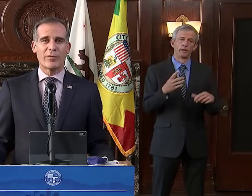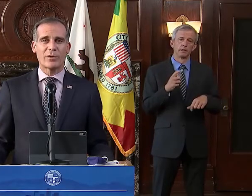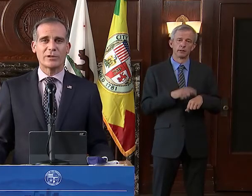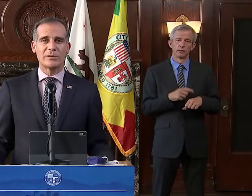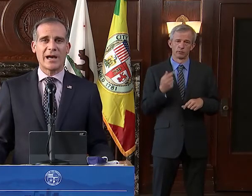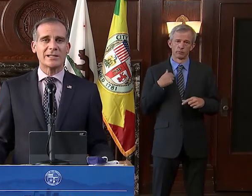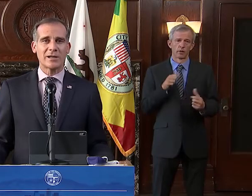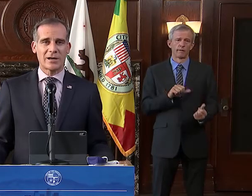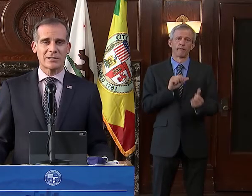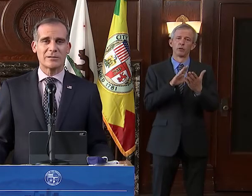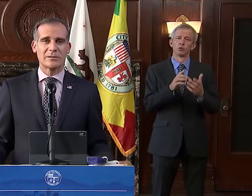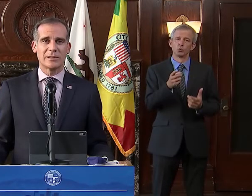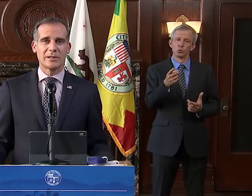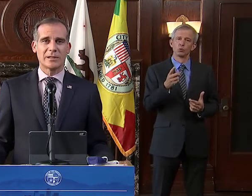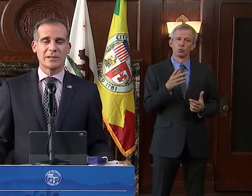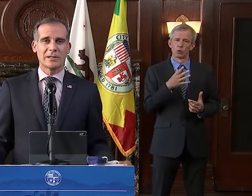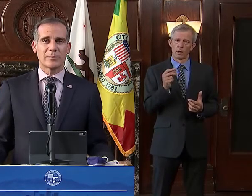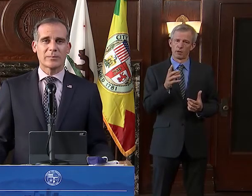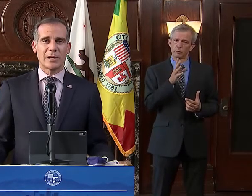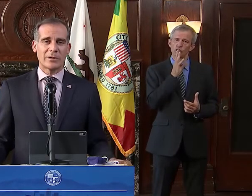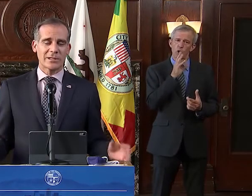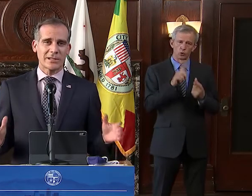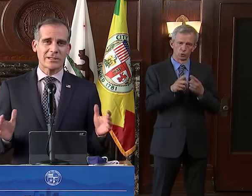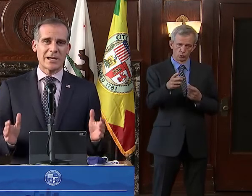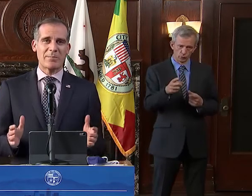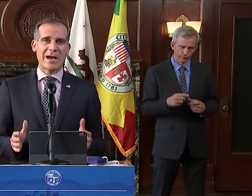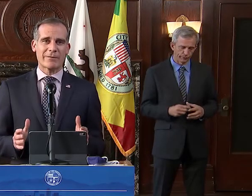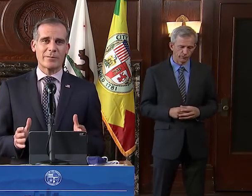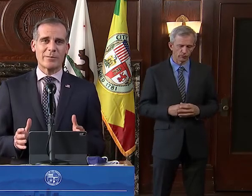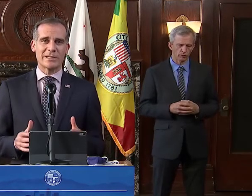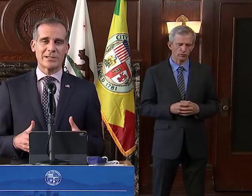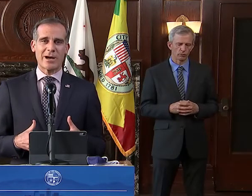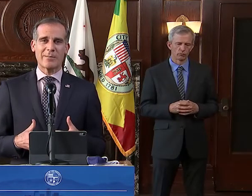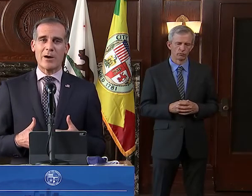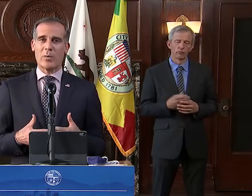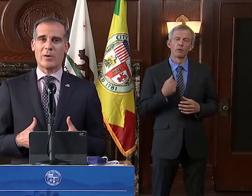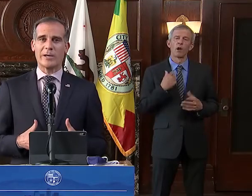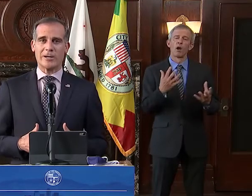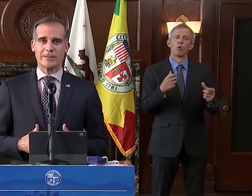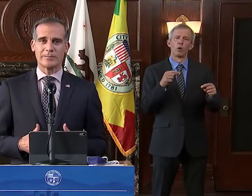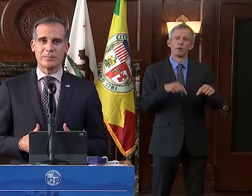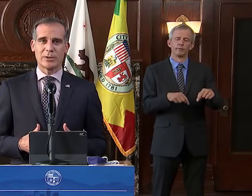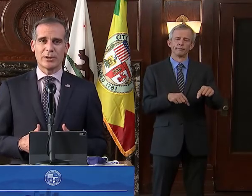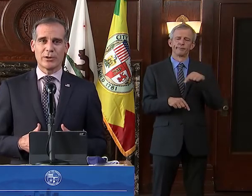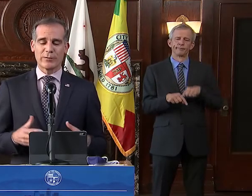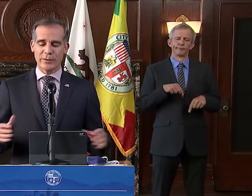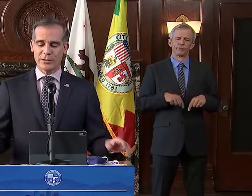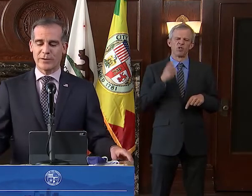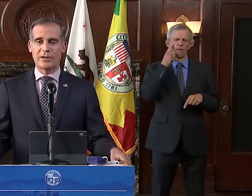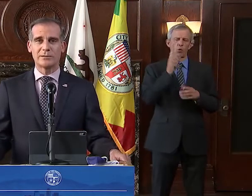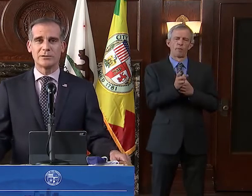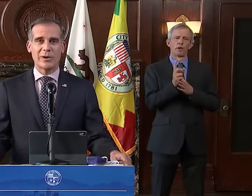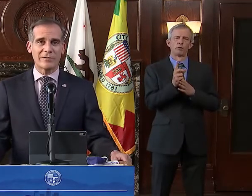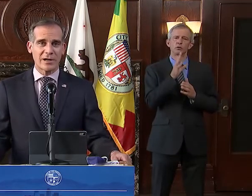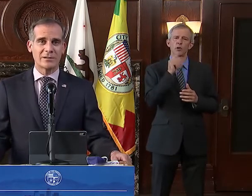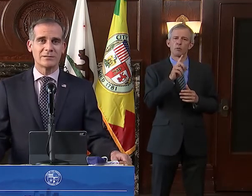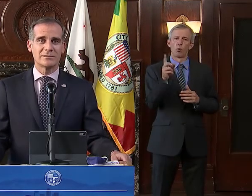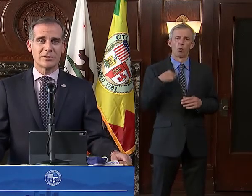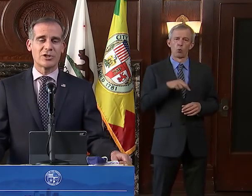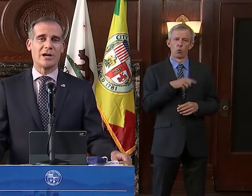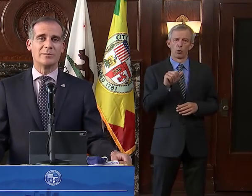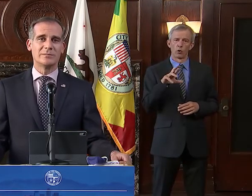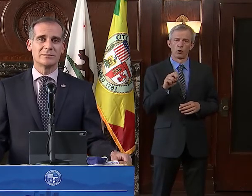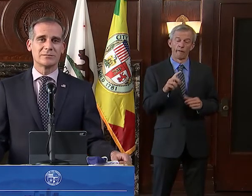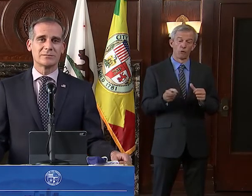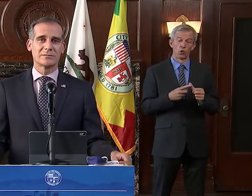come before you and talked to you. I want to step back for a moment and talk about where we are. First of all, you have done